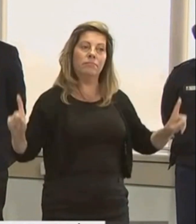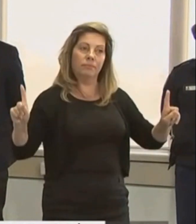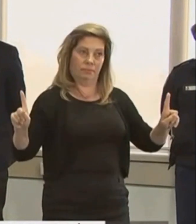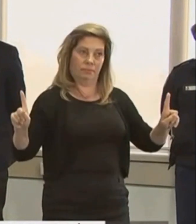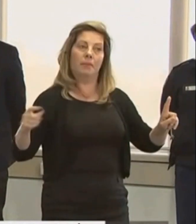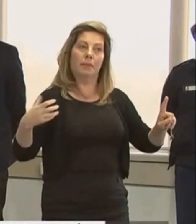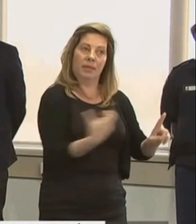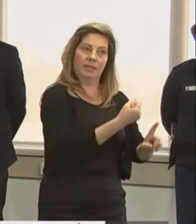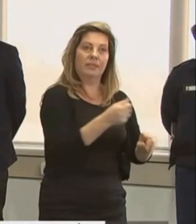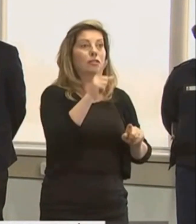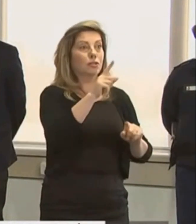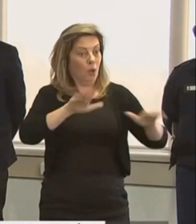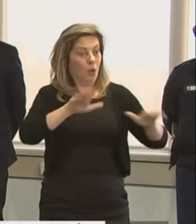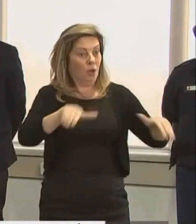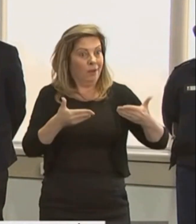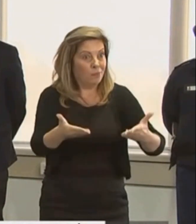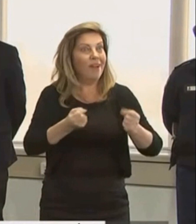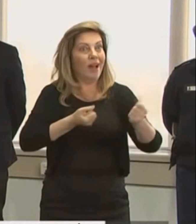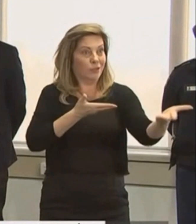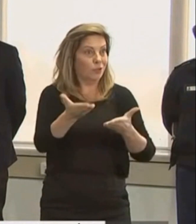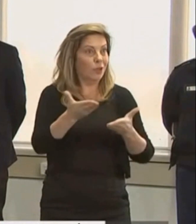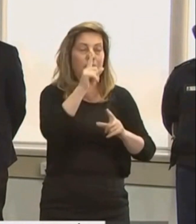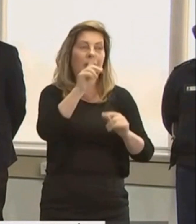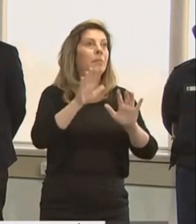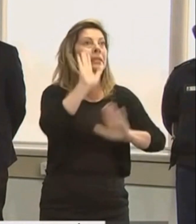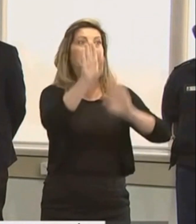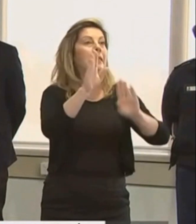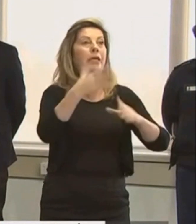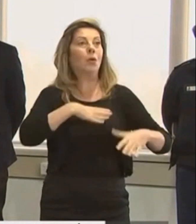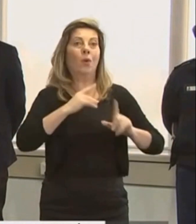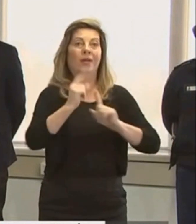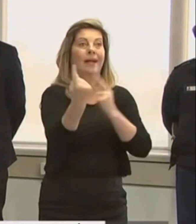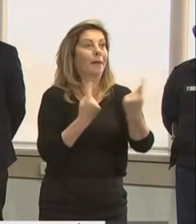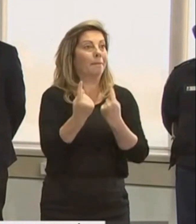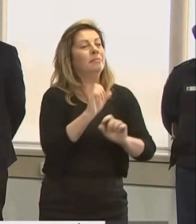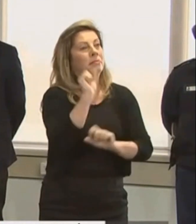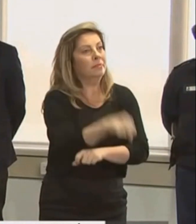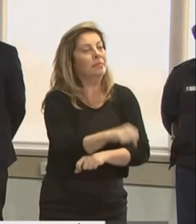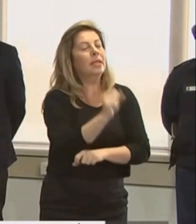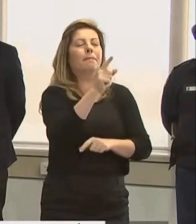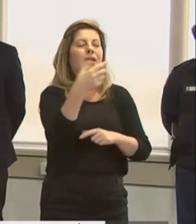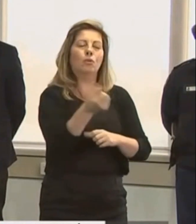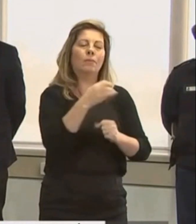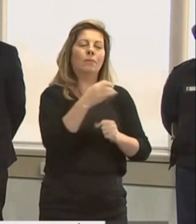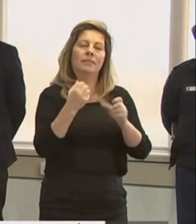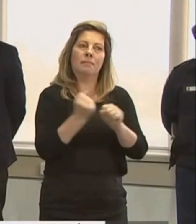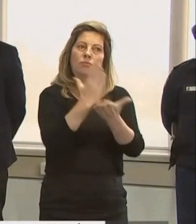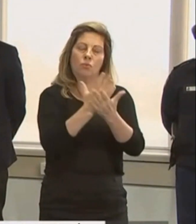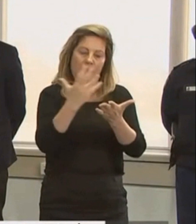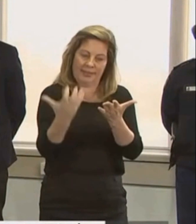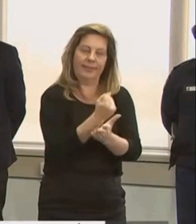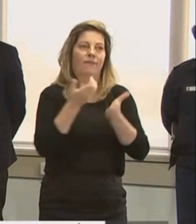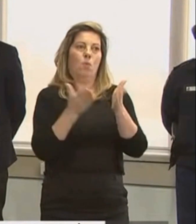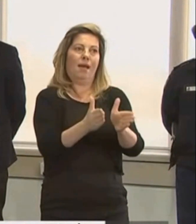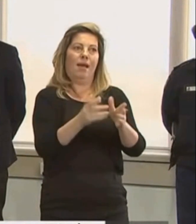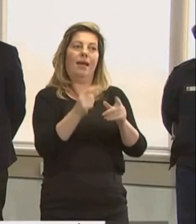as you used to have. Your task is to not only deliver the services that people need and want, but also make sure they're kept safe. So just